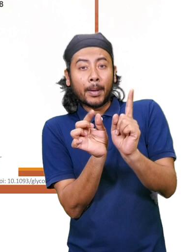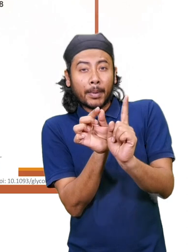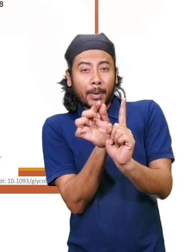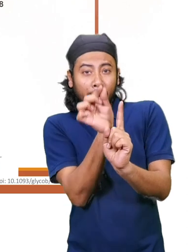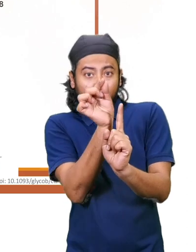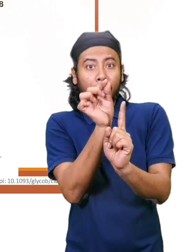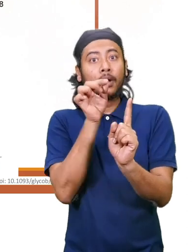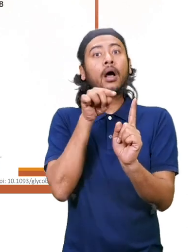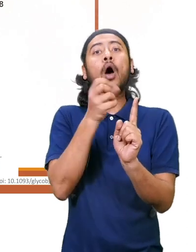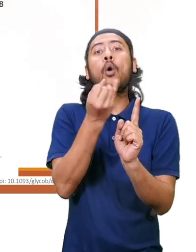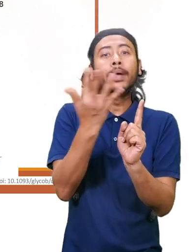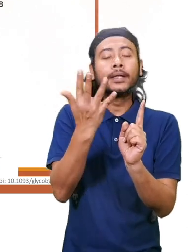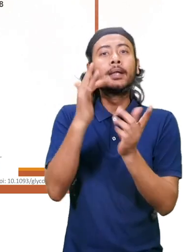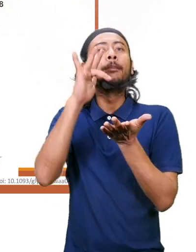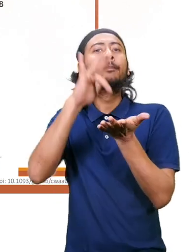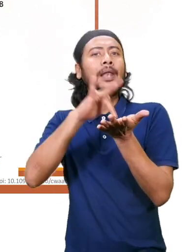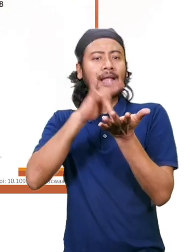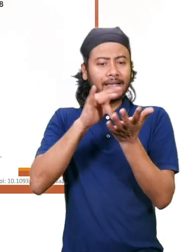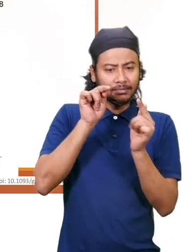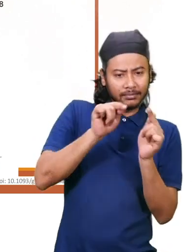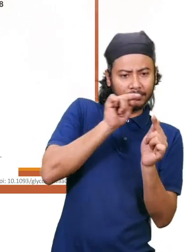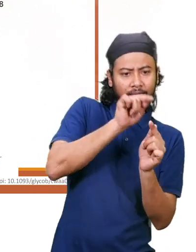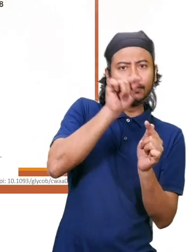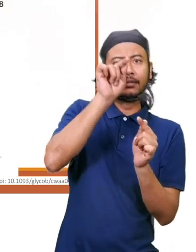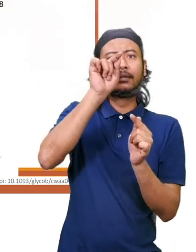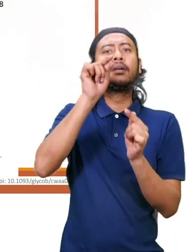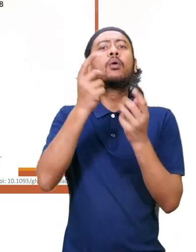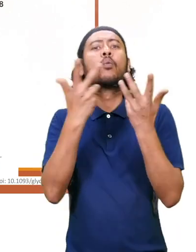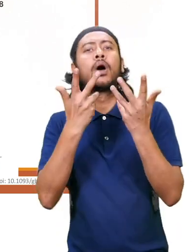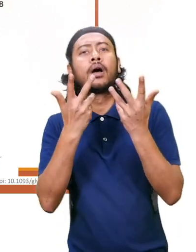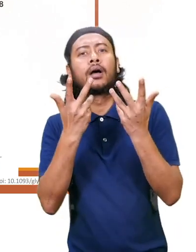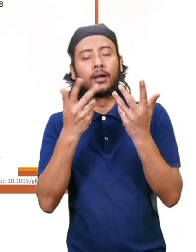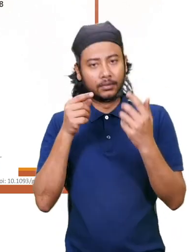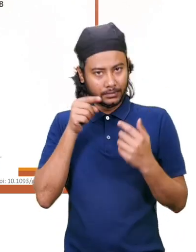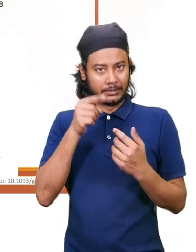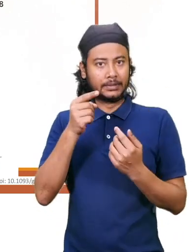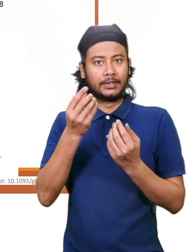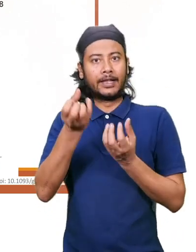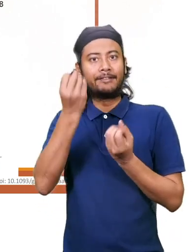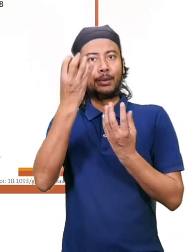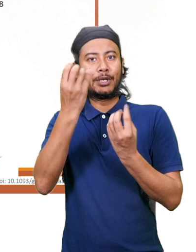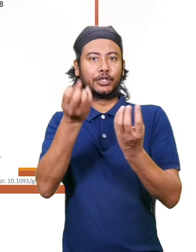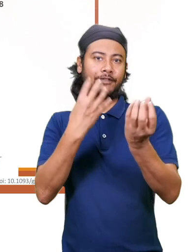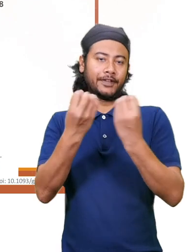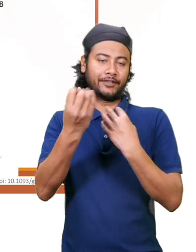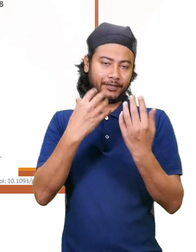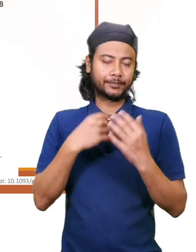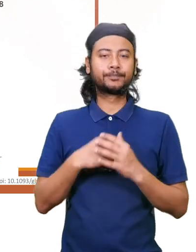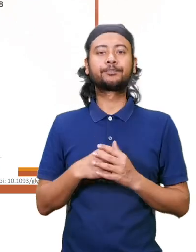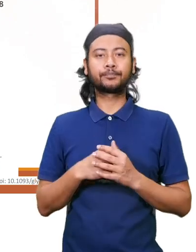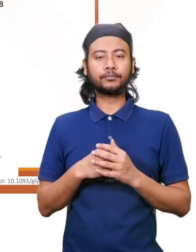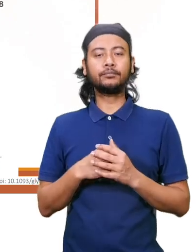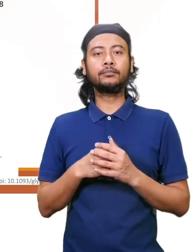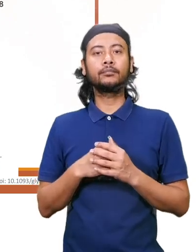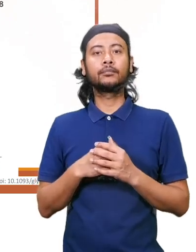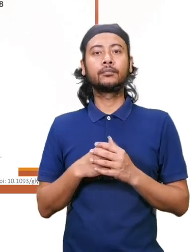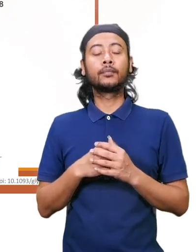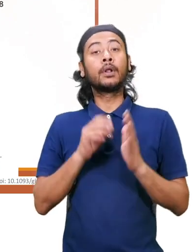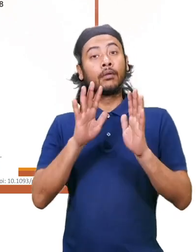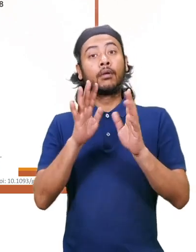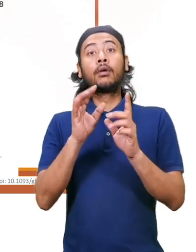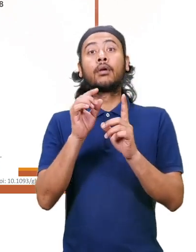sequence, glycans attached to the peptides, and also the sites of glycosylation.